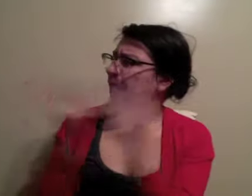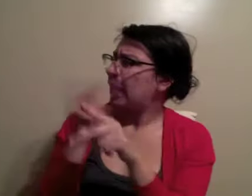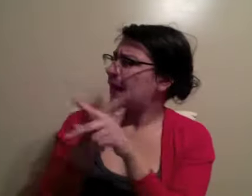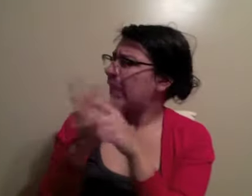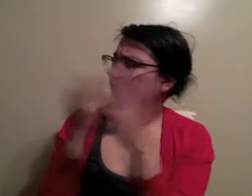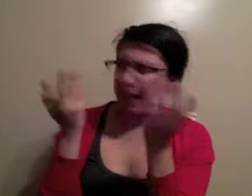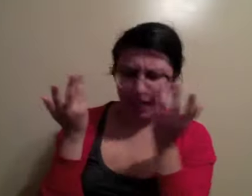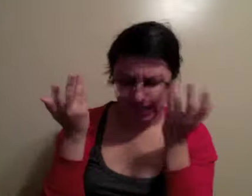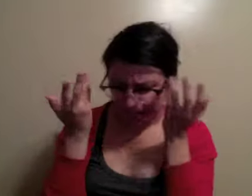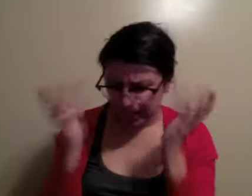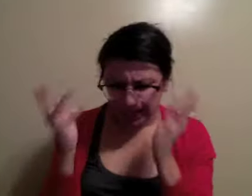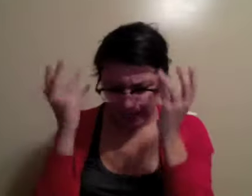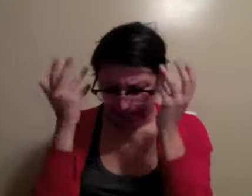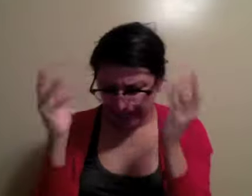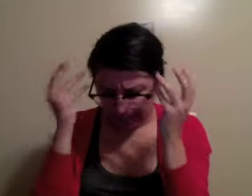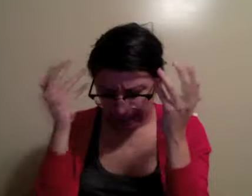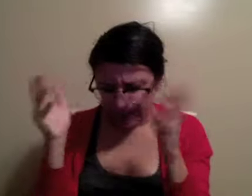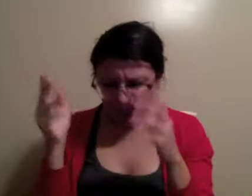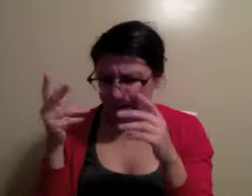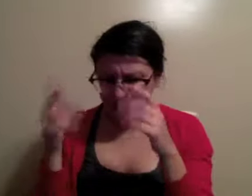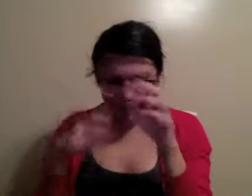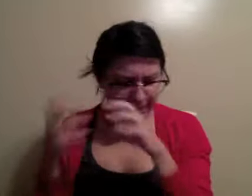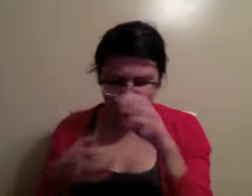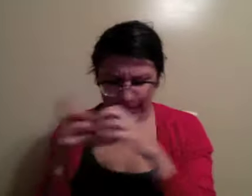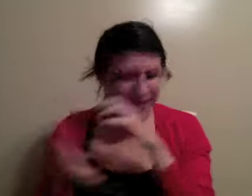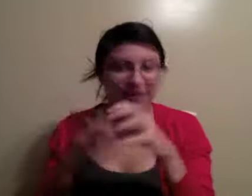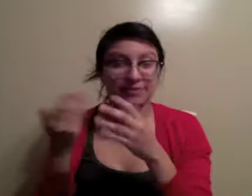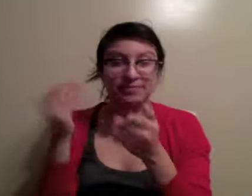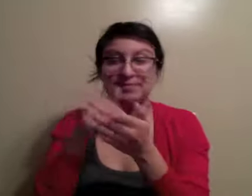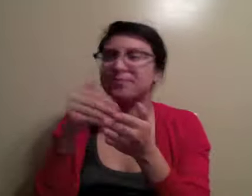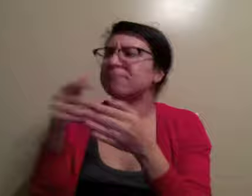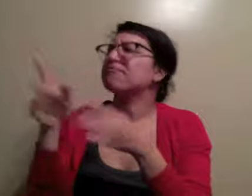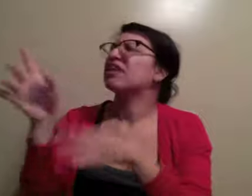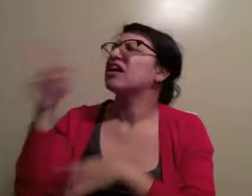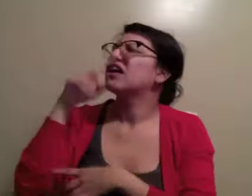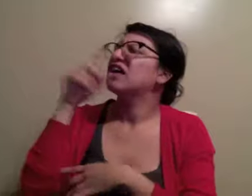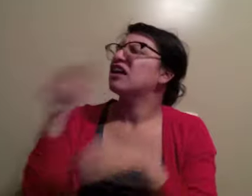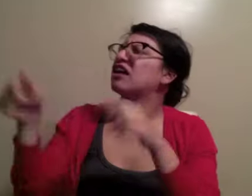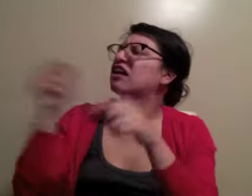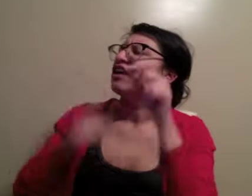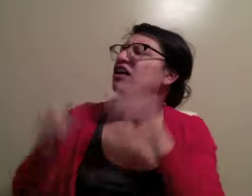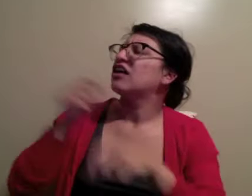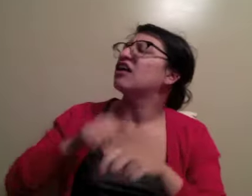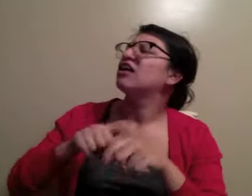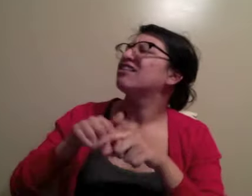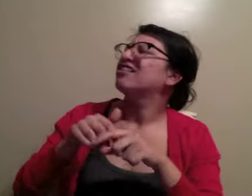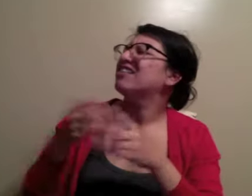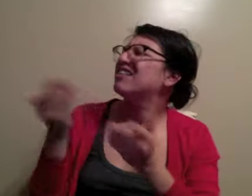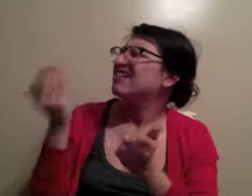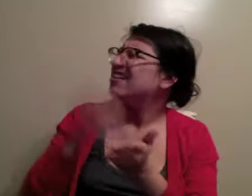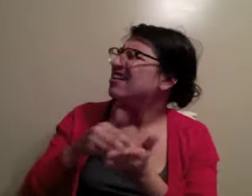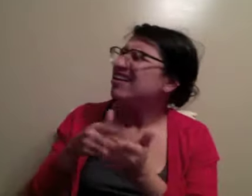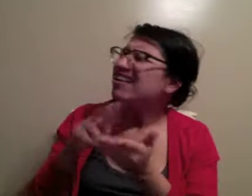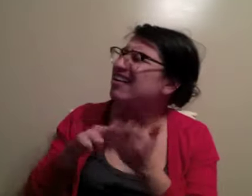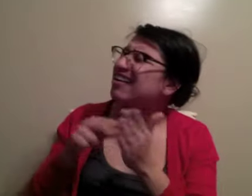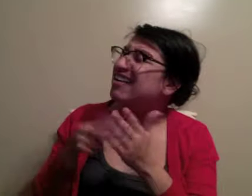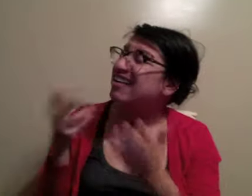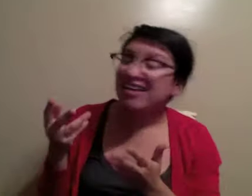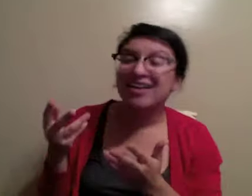balked. Mondale told Nicole that when he brought up a housing bill, some liberal Northern senators told him, "You're embarrassing